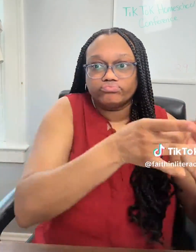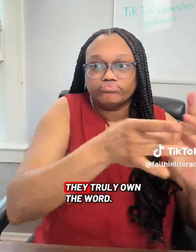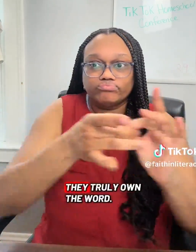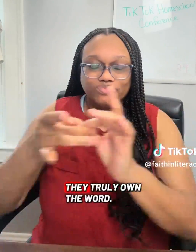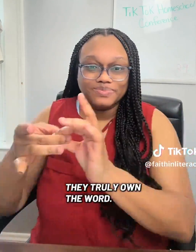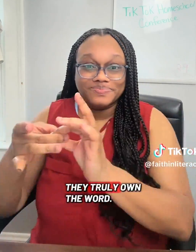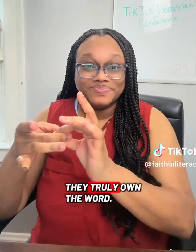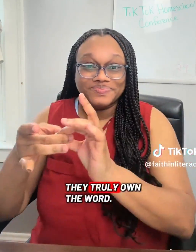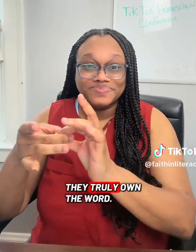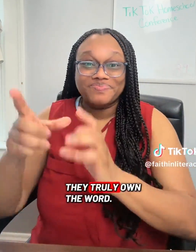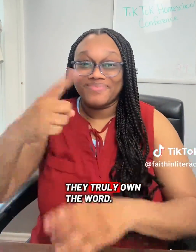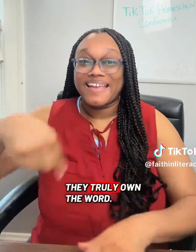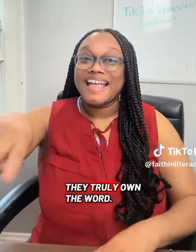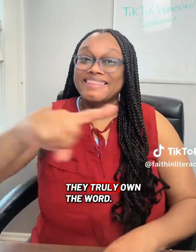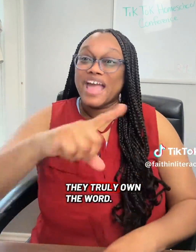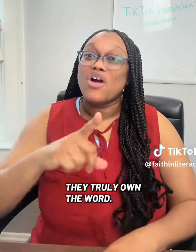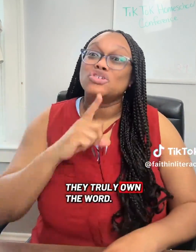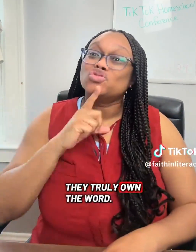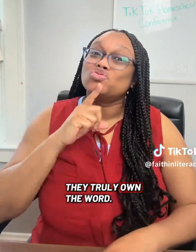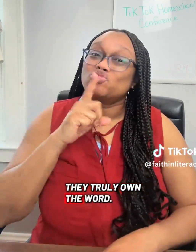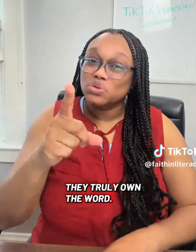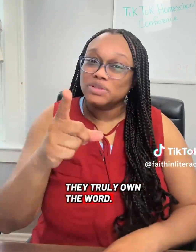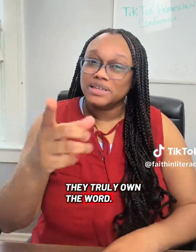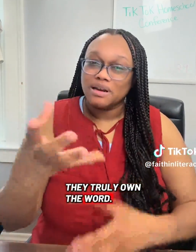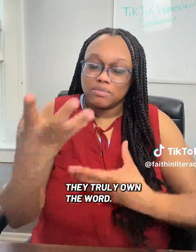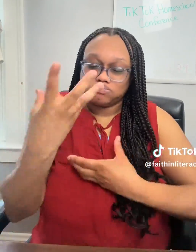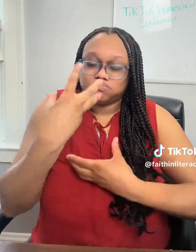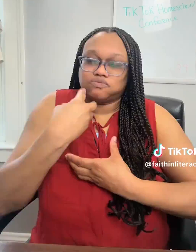they truly own the word.